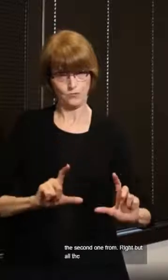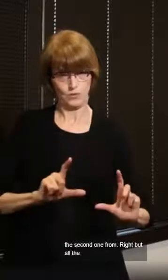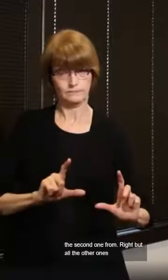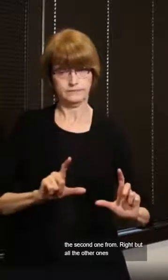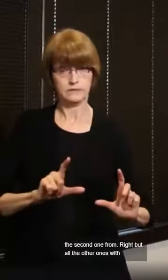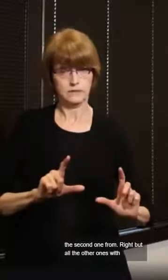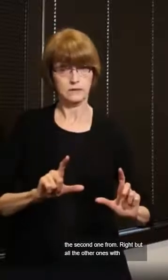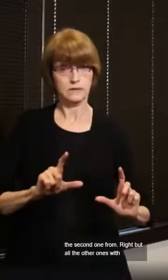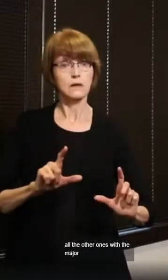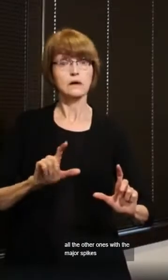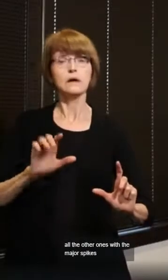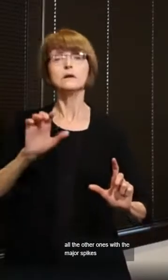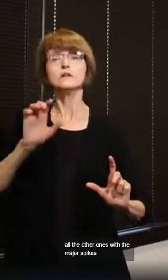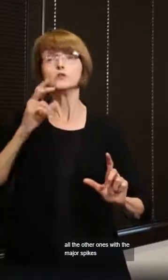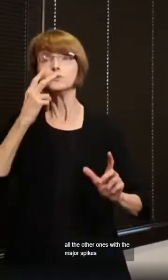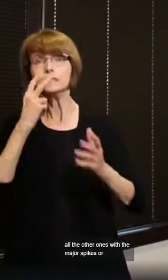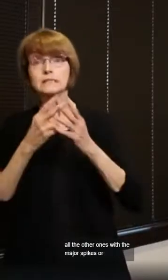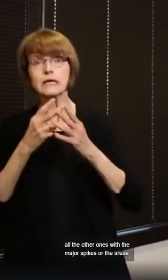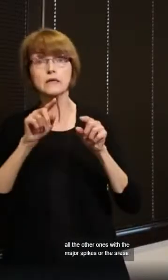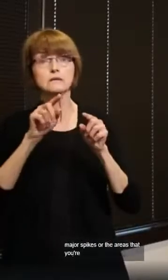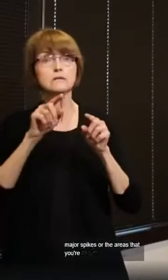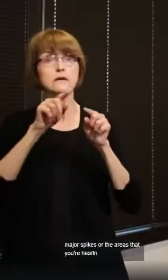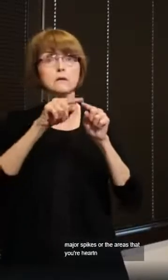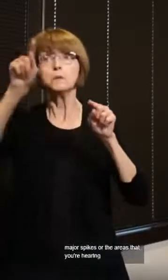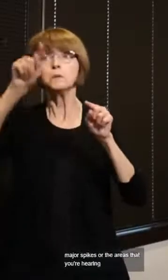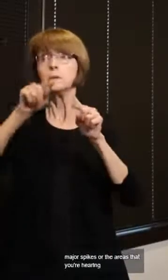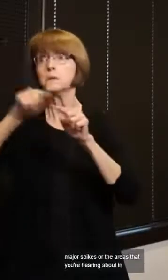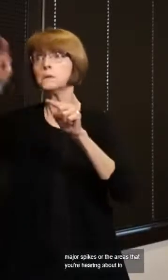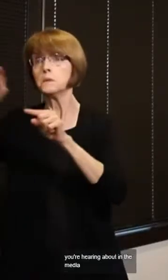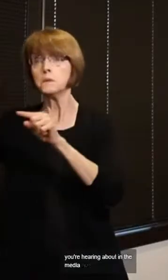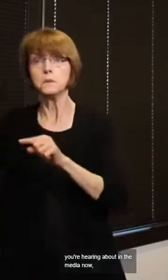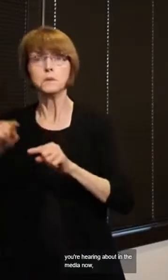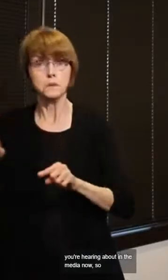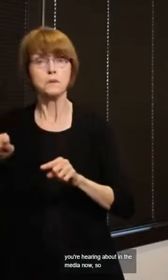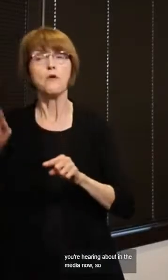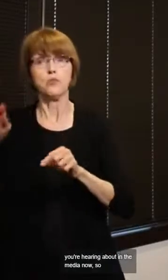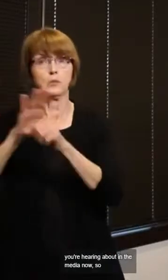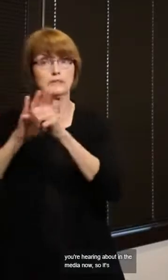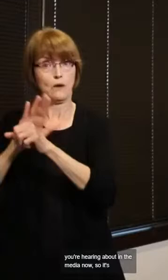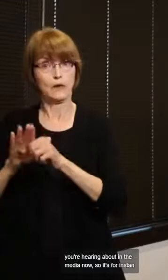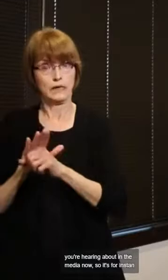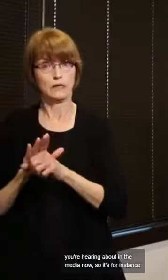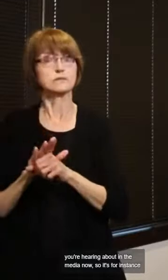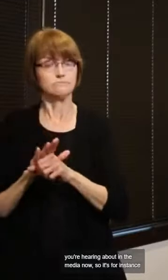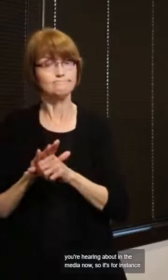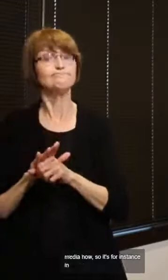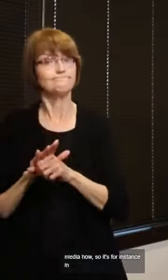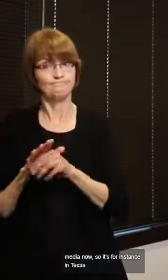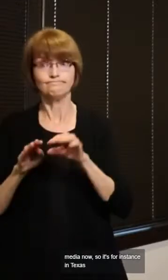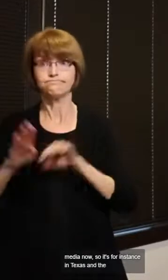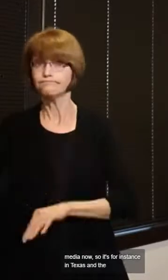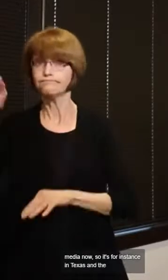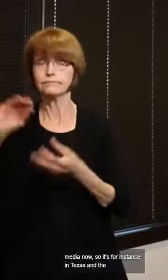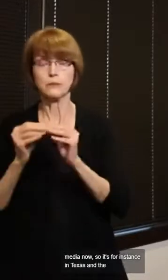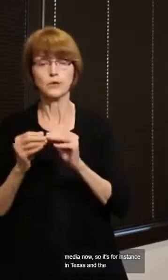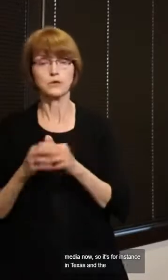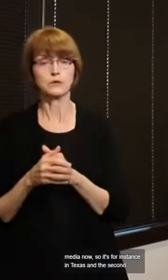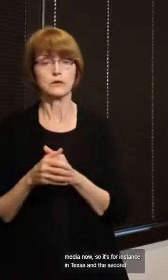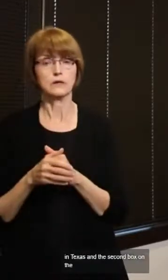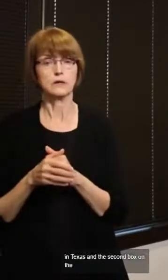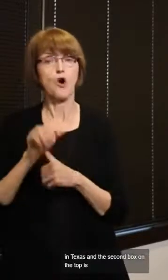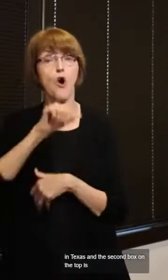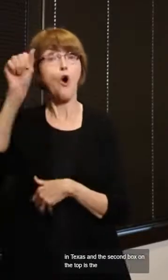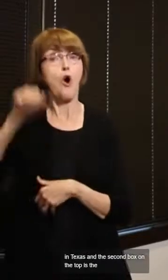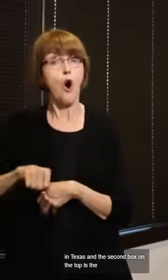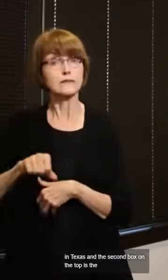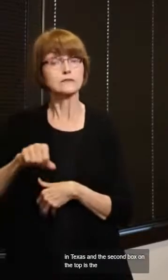ones with the major spikes are the areas that you're hearing about in the media now. So for instance, in Texas, the second box on the top is